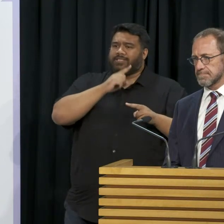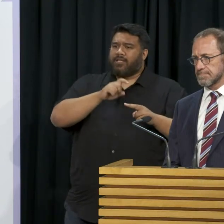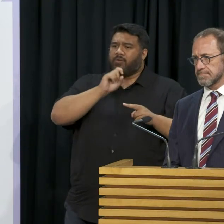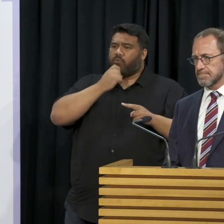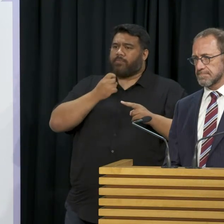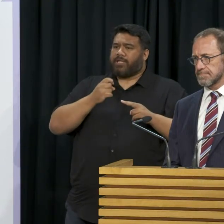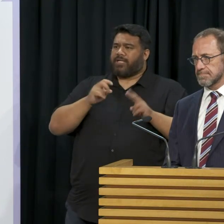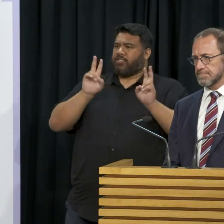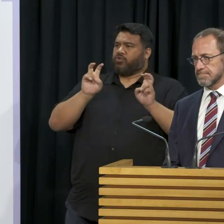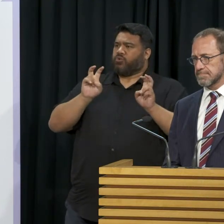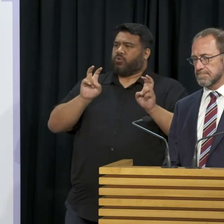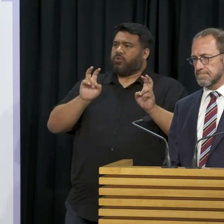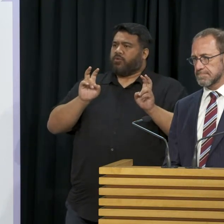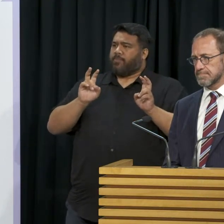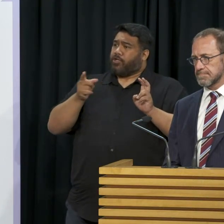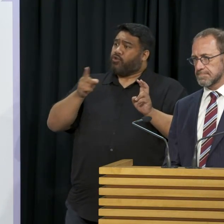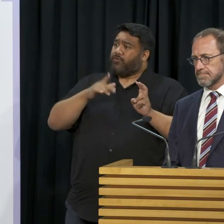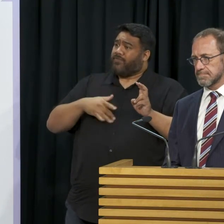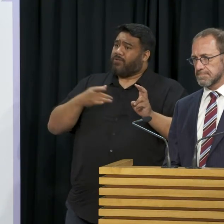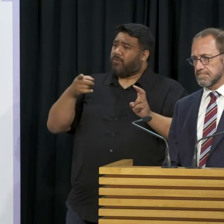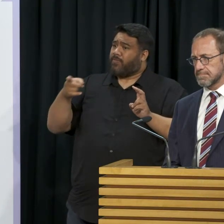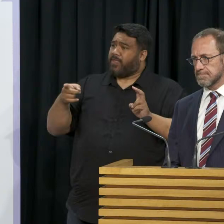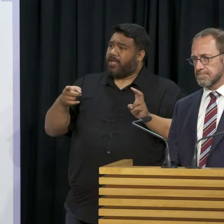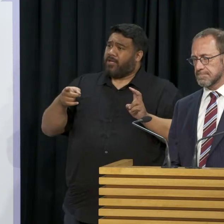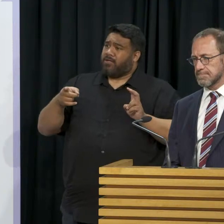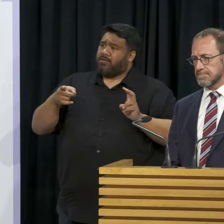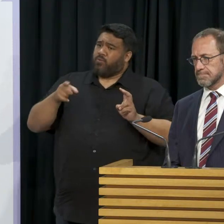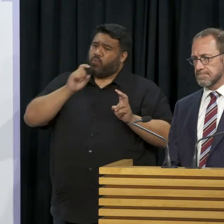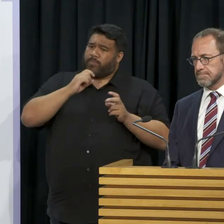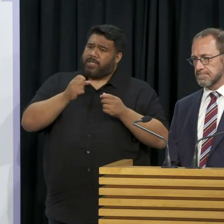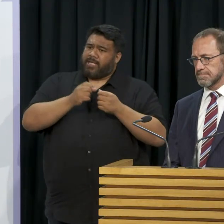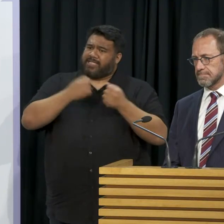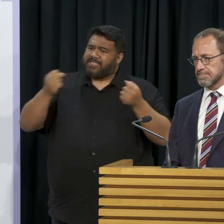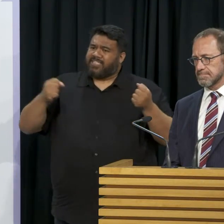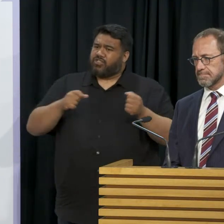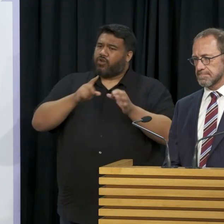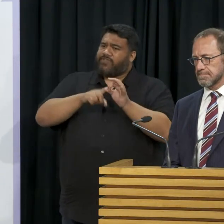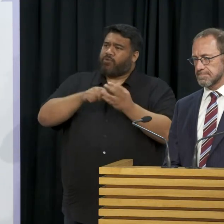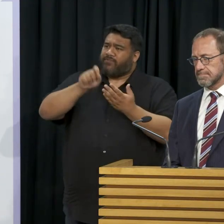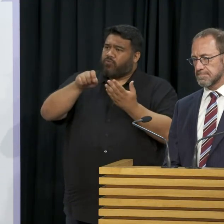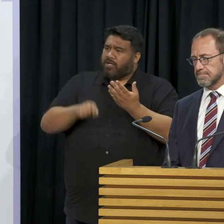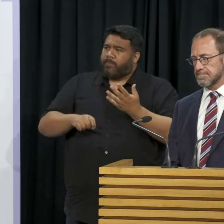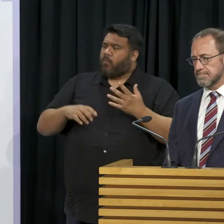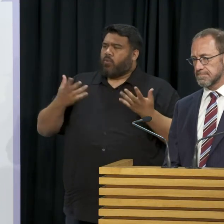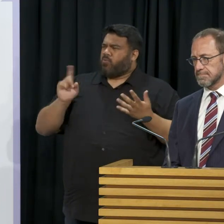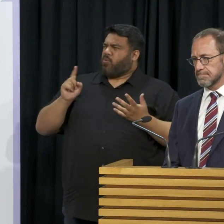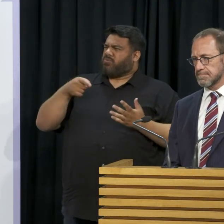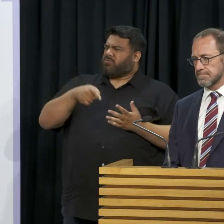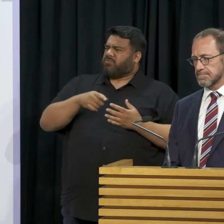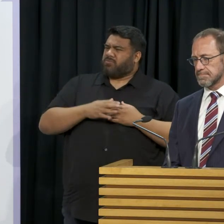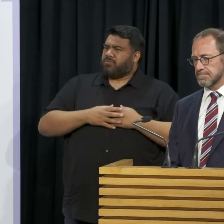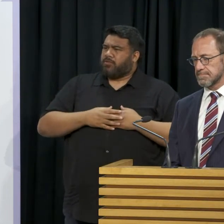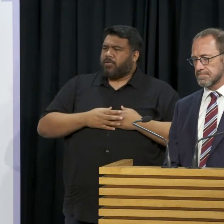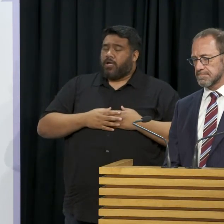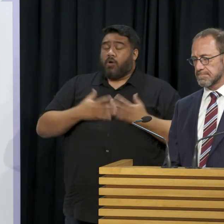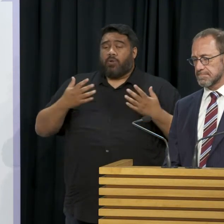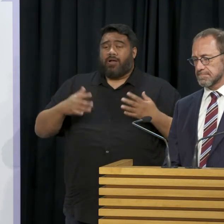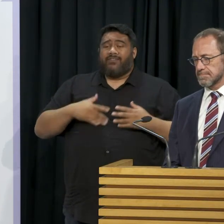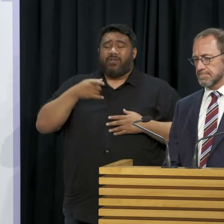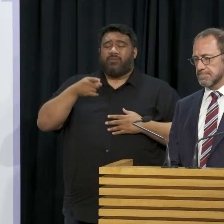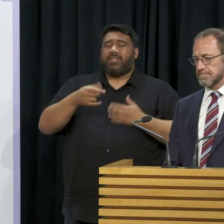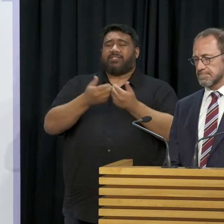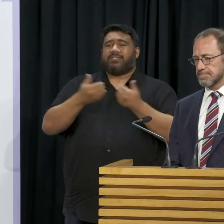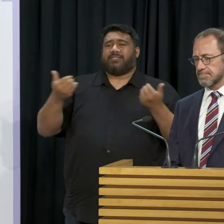cannabis be seen as a rejection of the referendum, or are they separate issues? Oh, look, we've seen them as, I do see them as